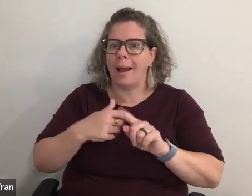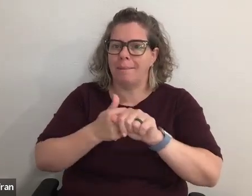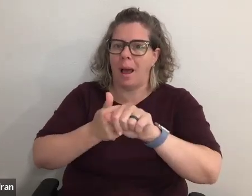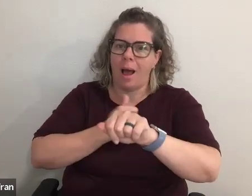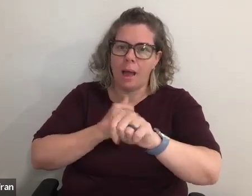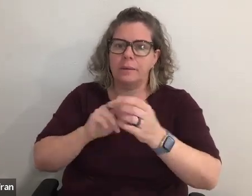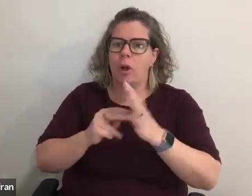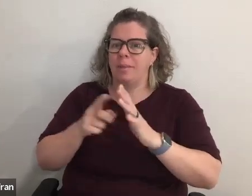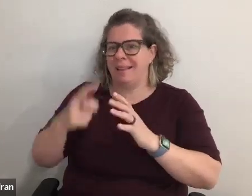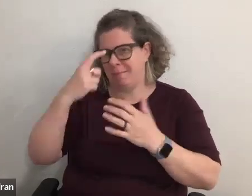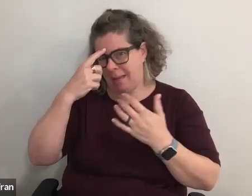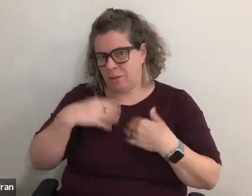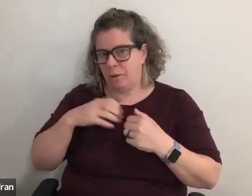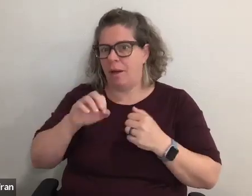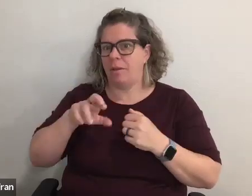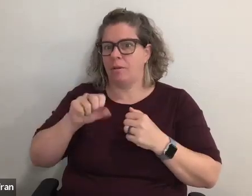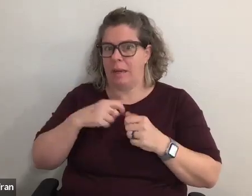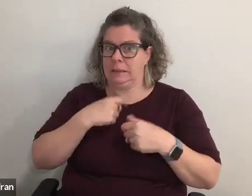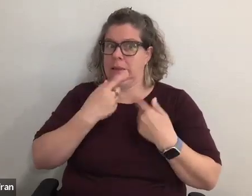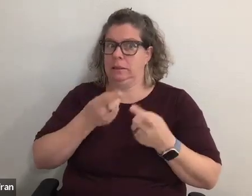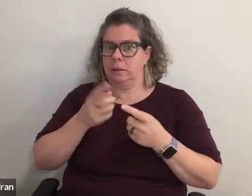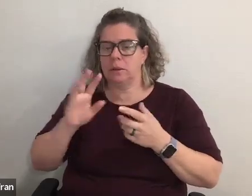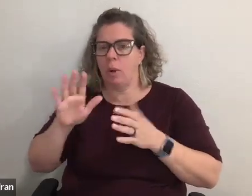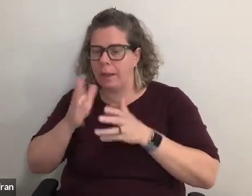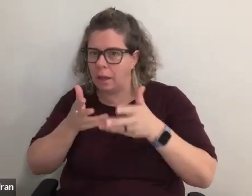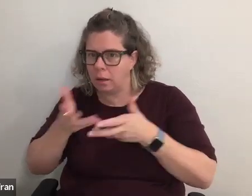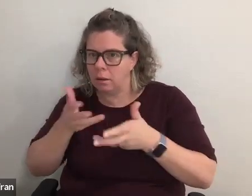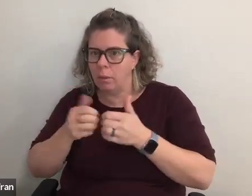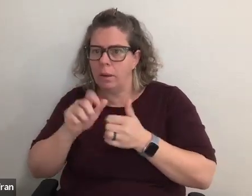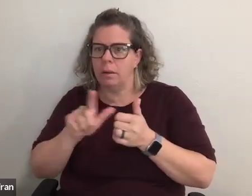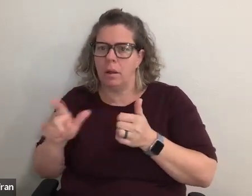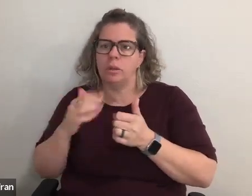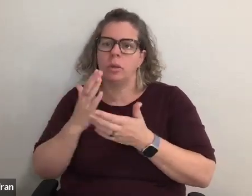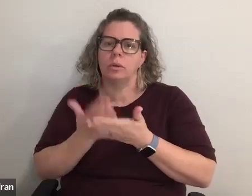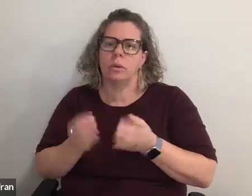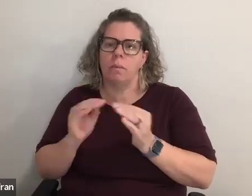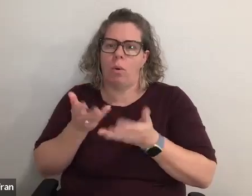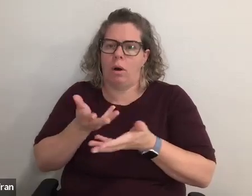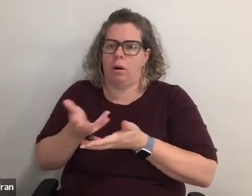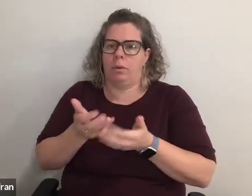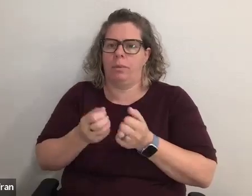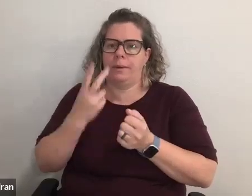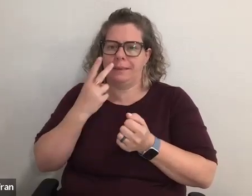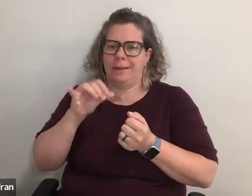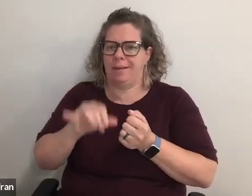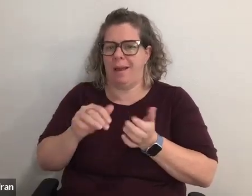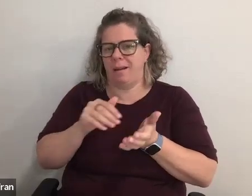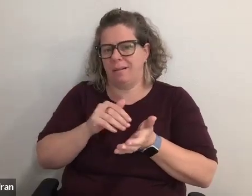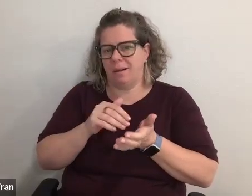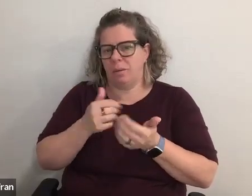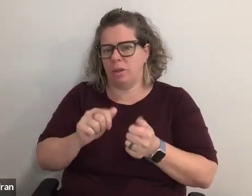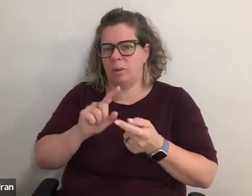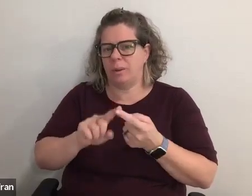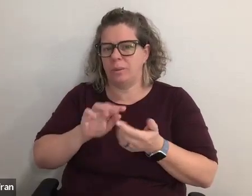do additional advocacy in that arena. But yes, that is definitely something that we see, and we're constantly trying to